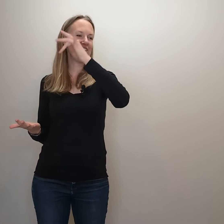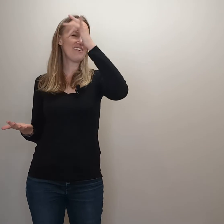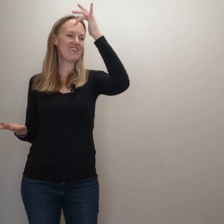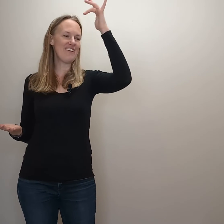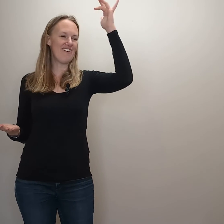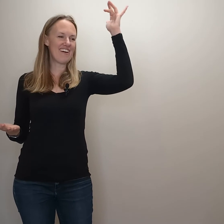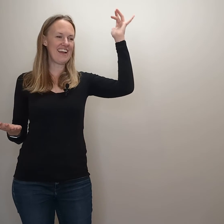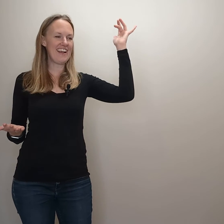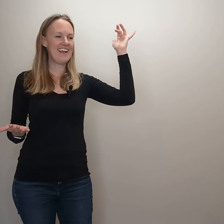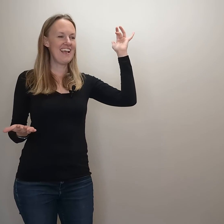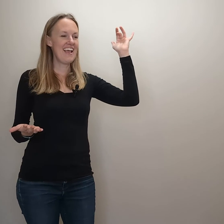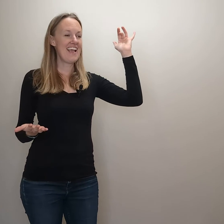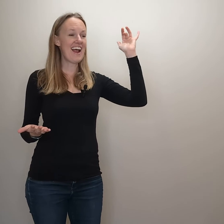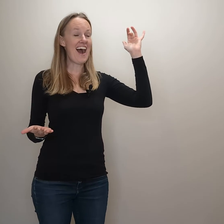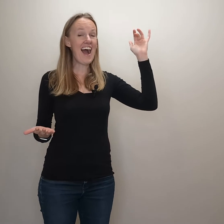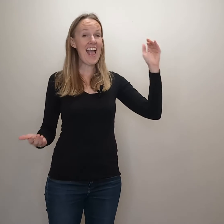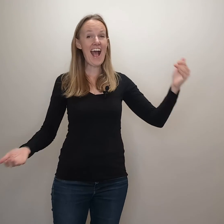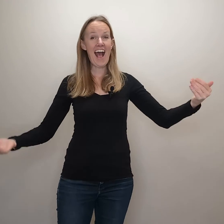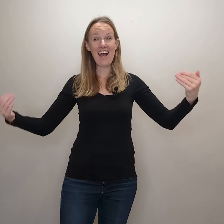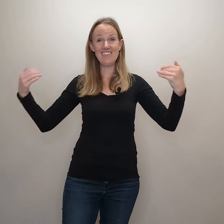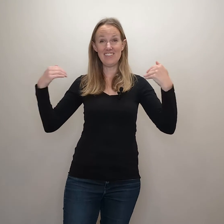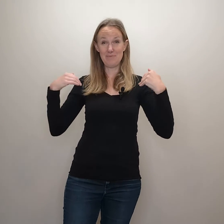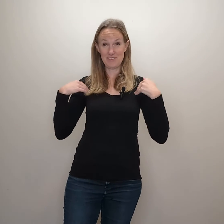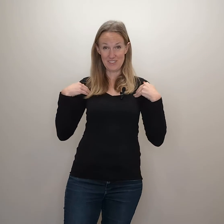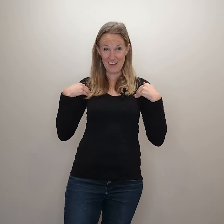your glory. And I have